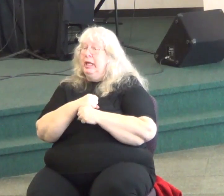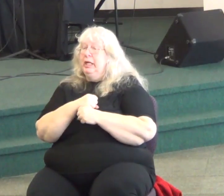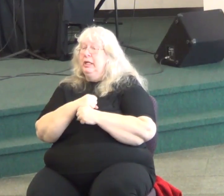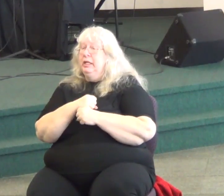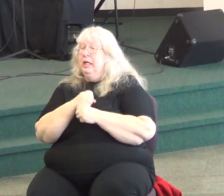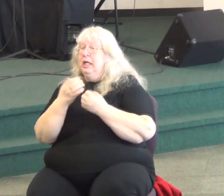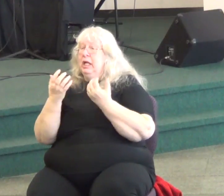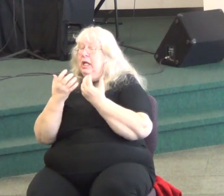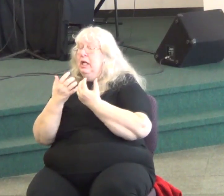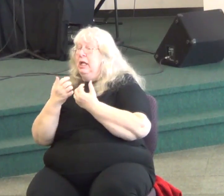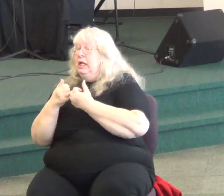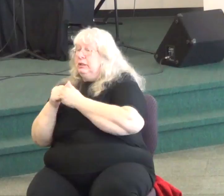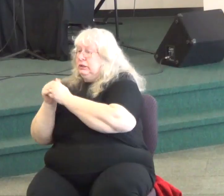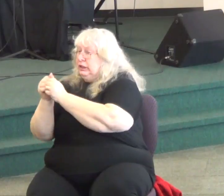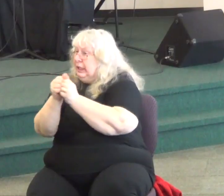shines through today.